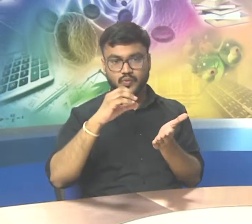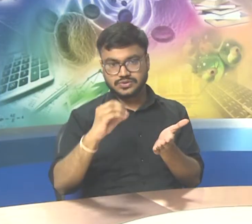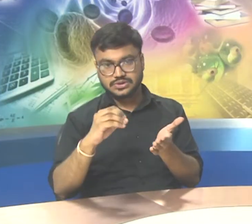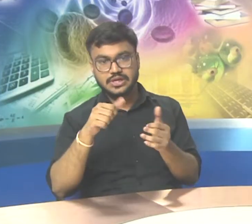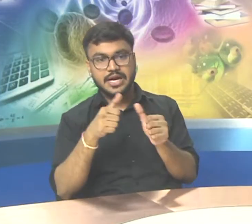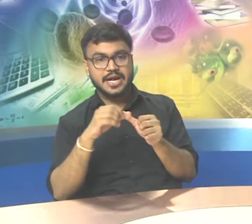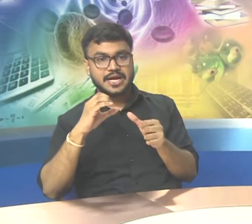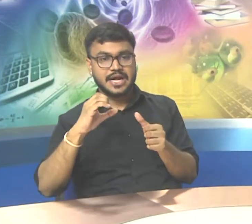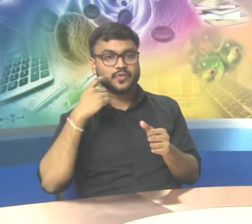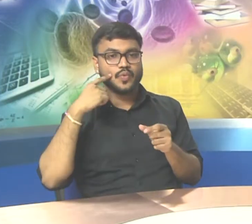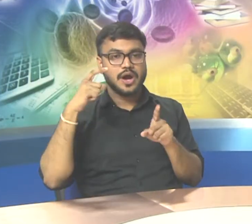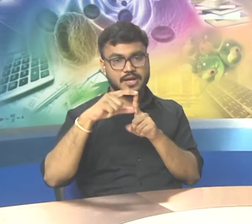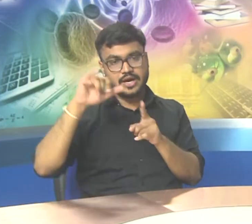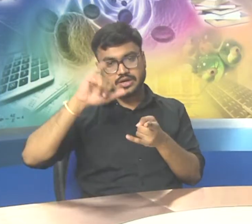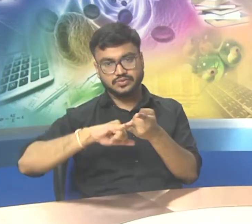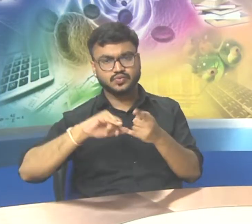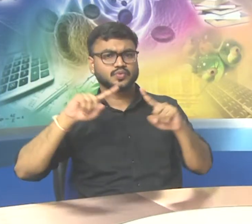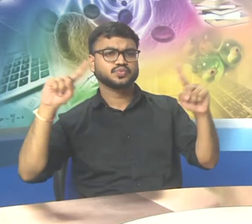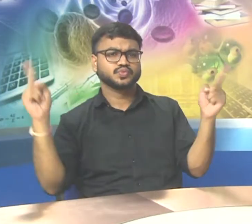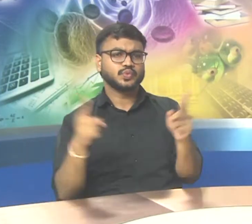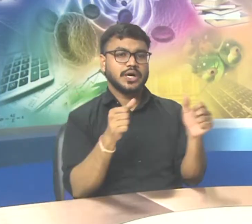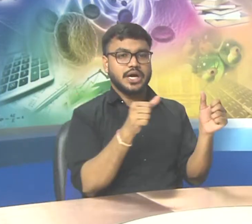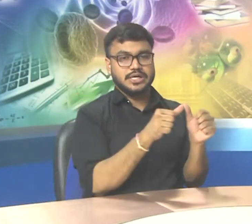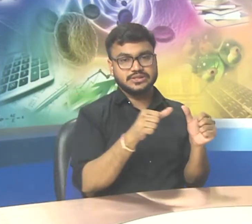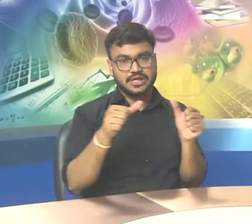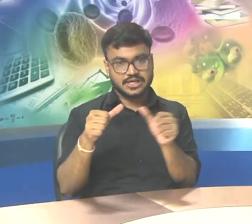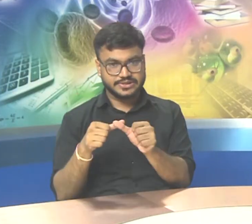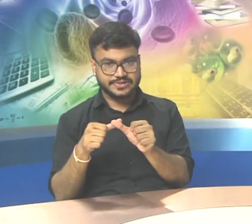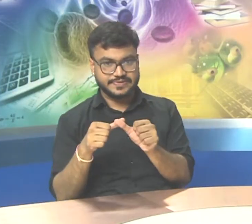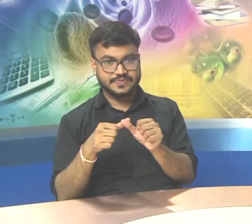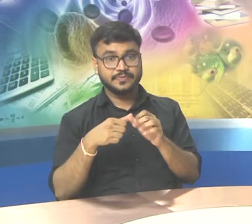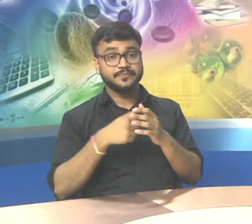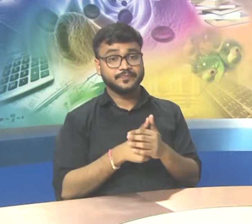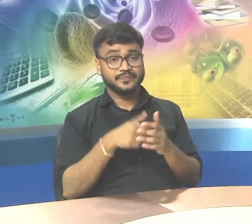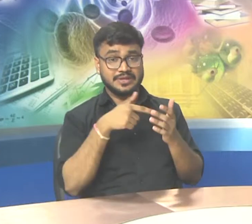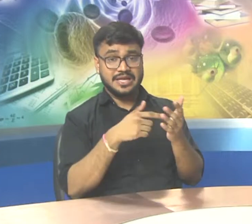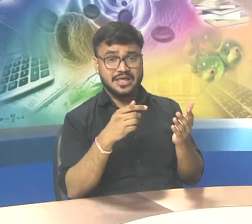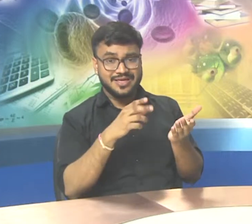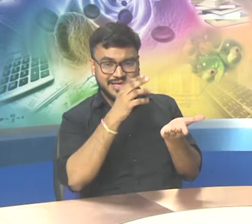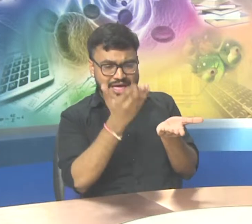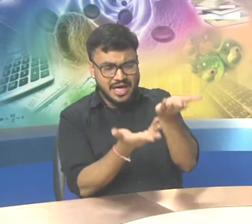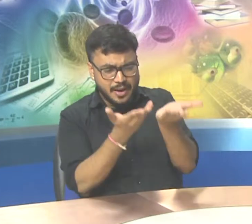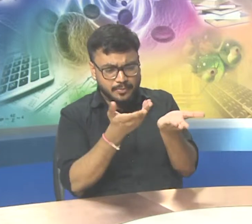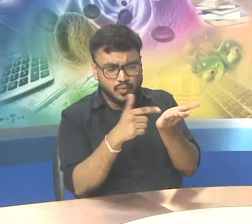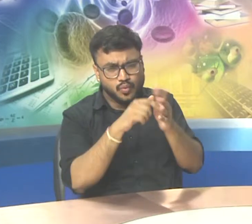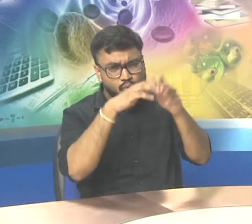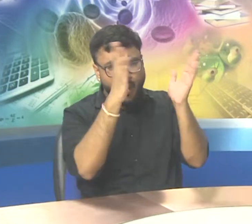Proteins are made up of small units called amino acids,